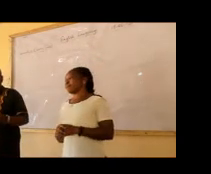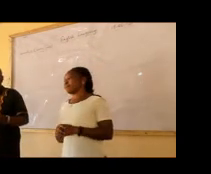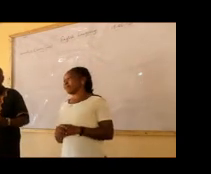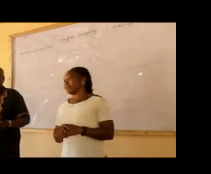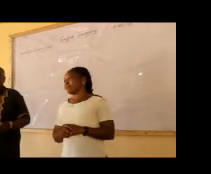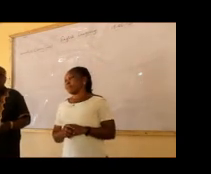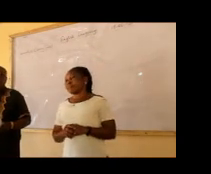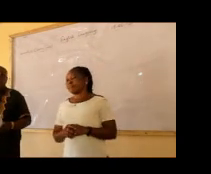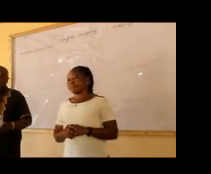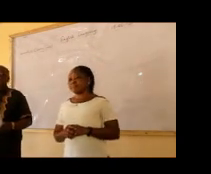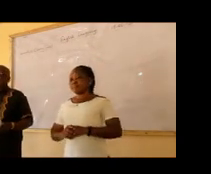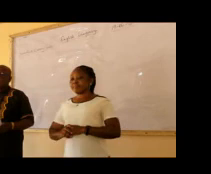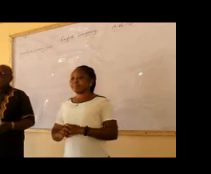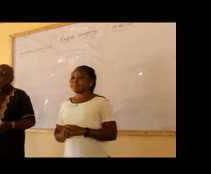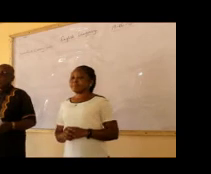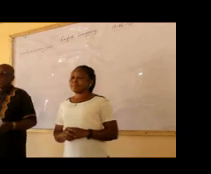is